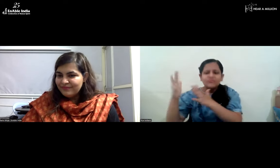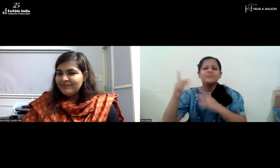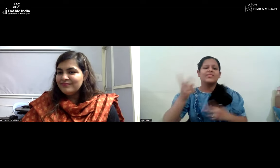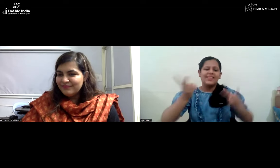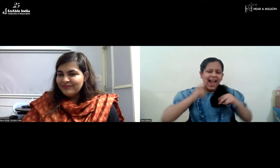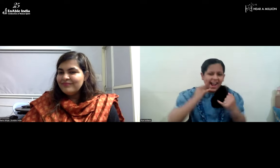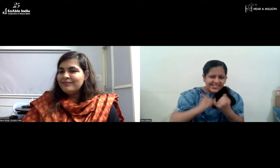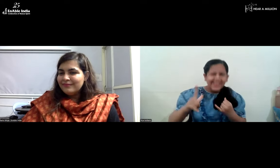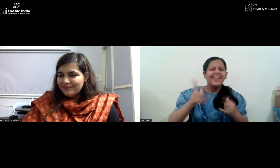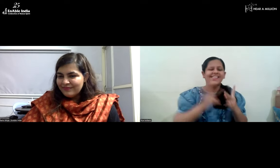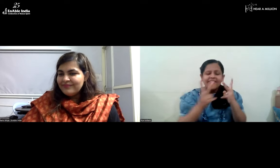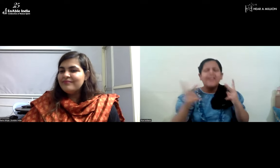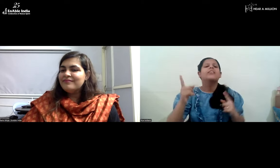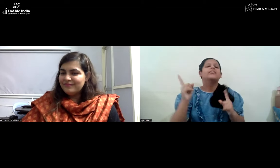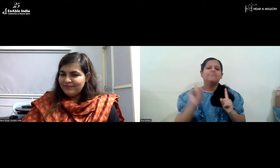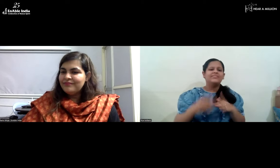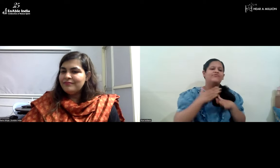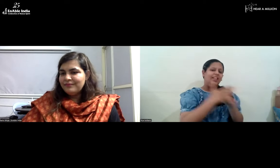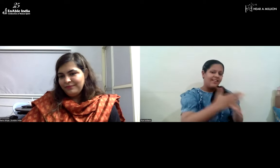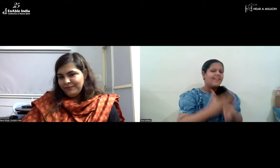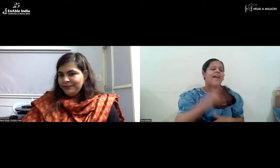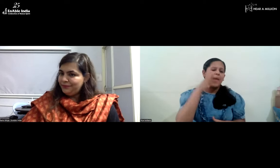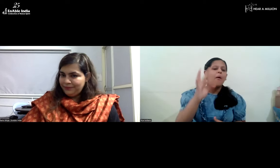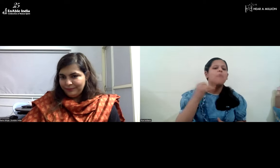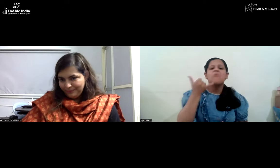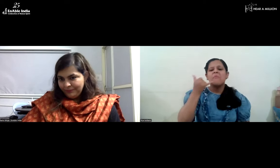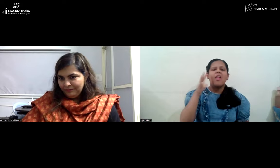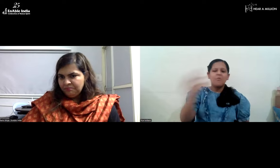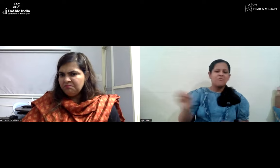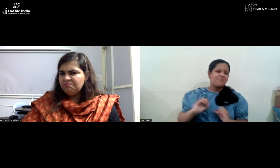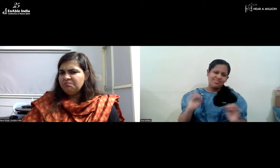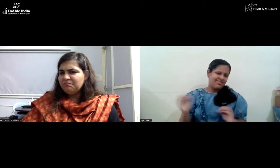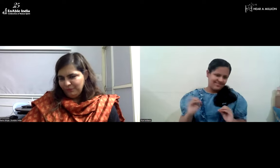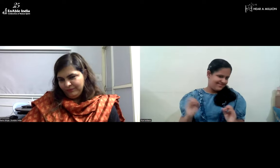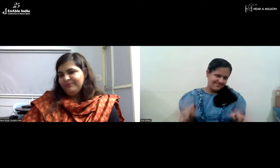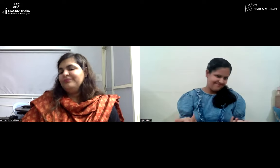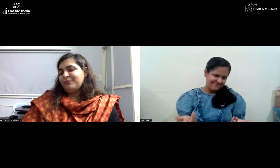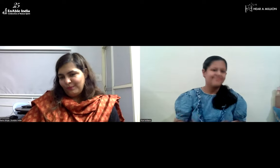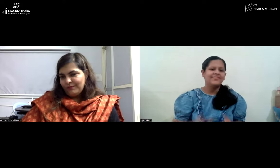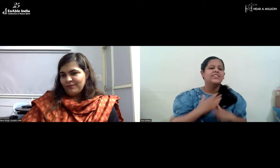have Ria.